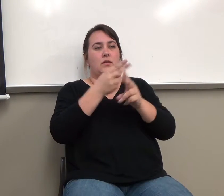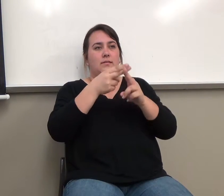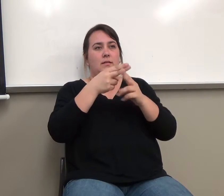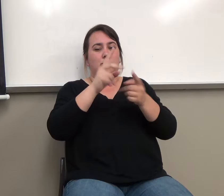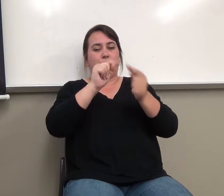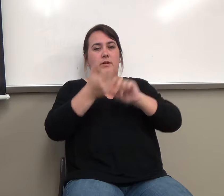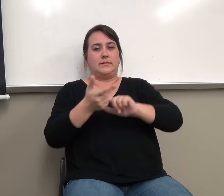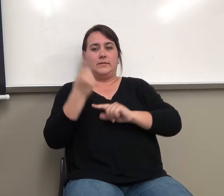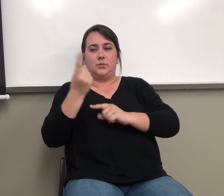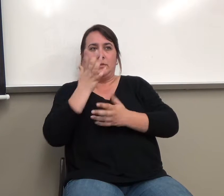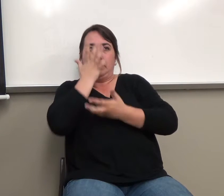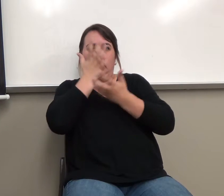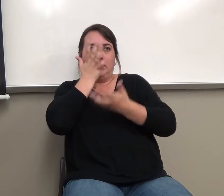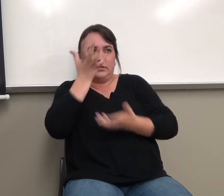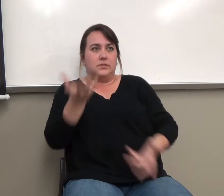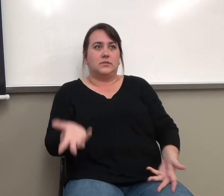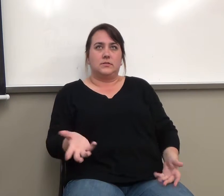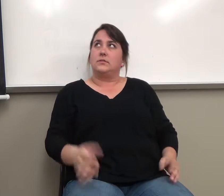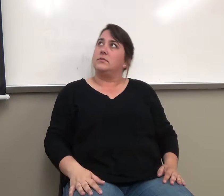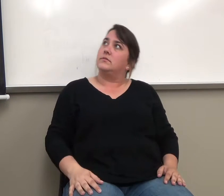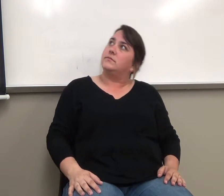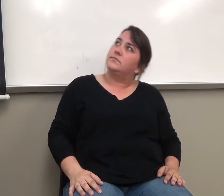Okay, yeah. So this